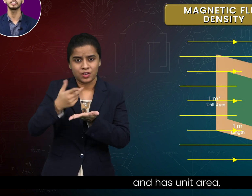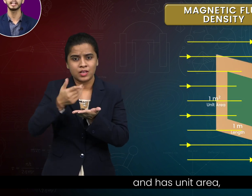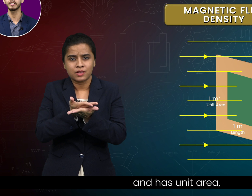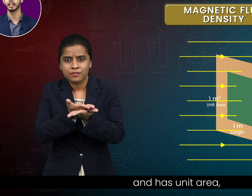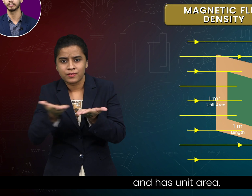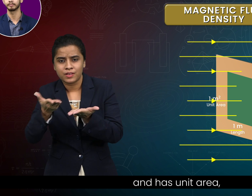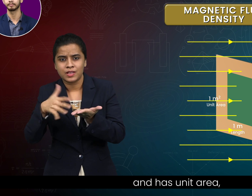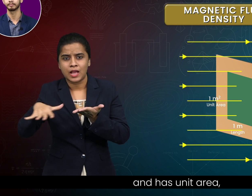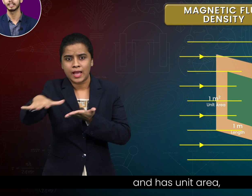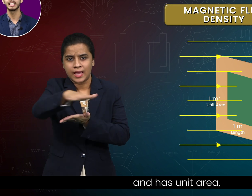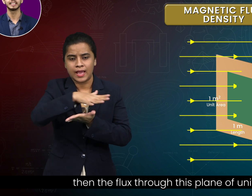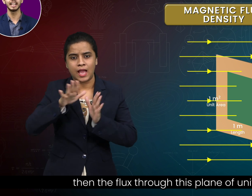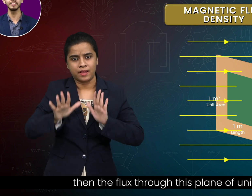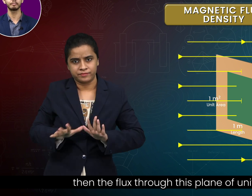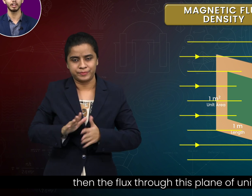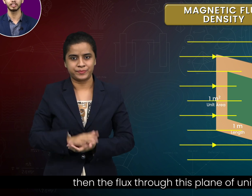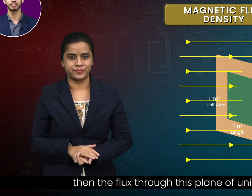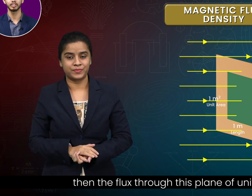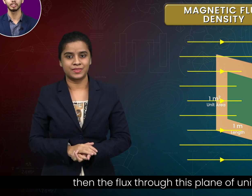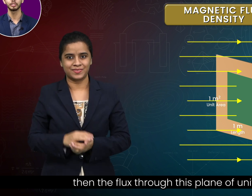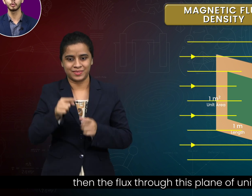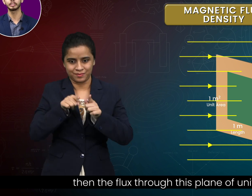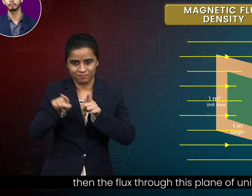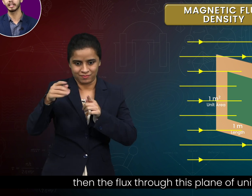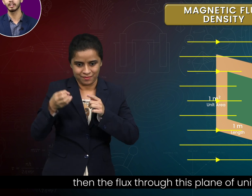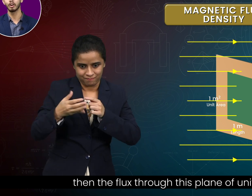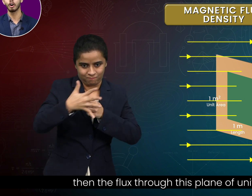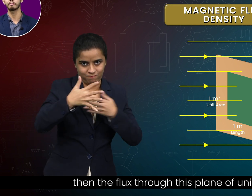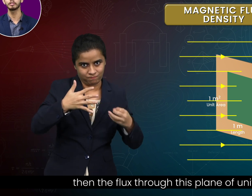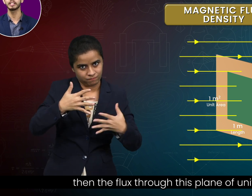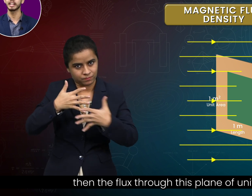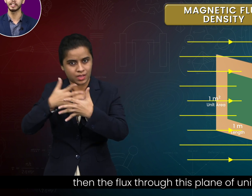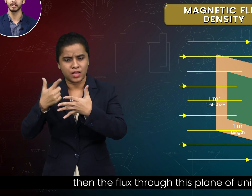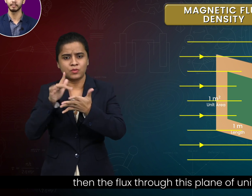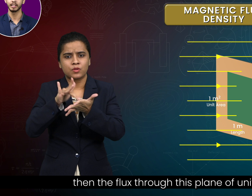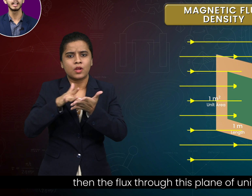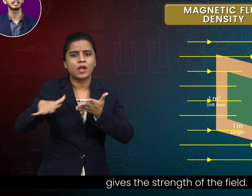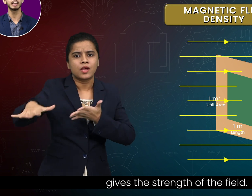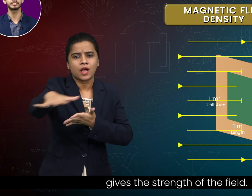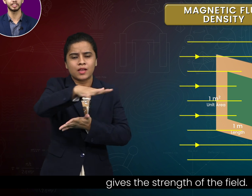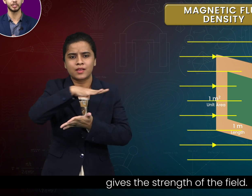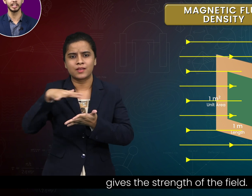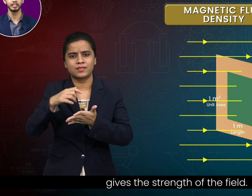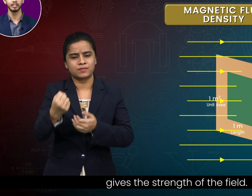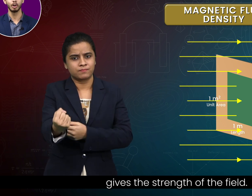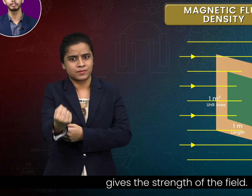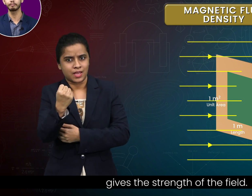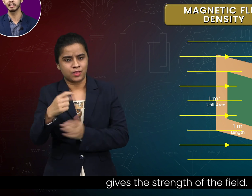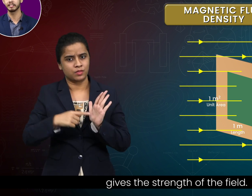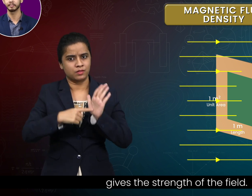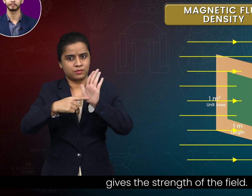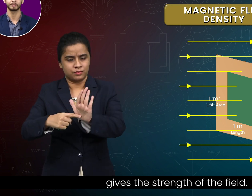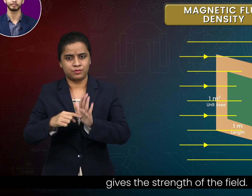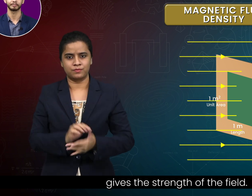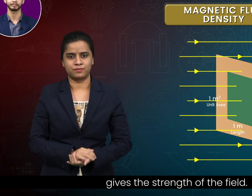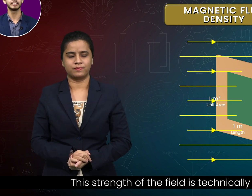has unit area. Then the flux through its plane of unit area gives the strength of the